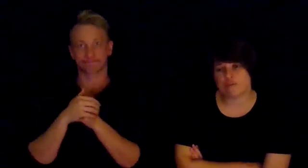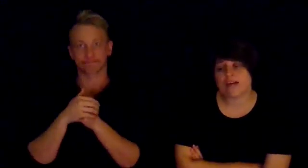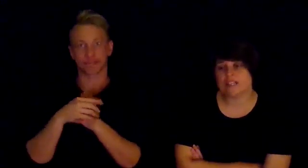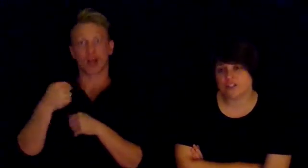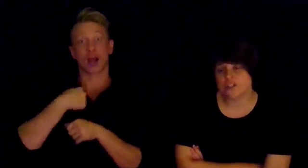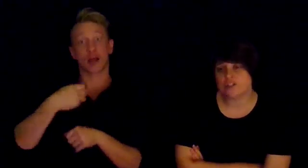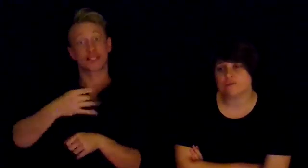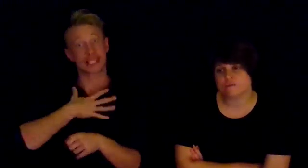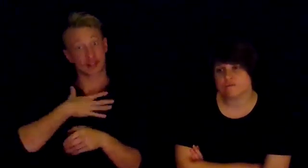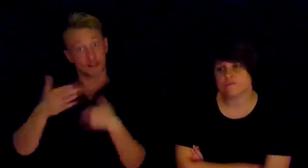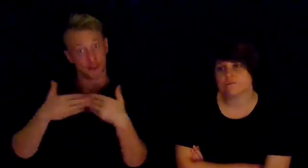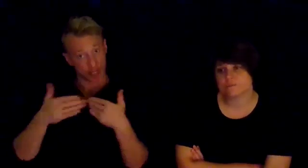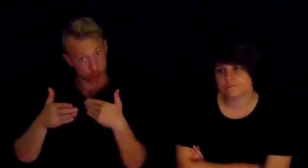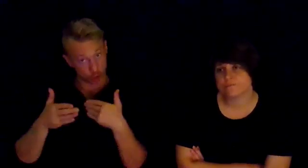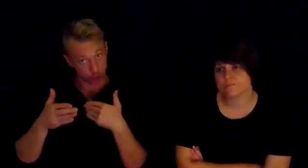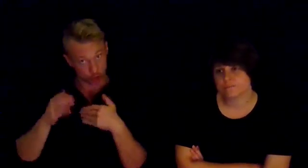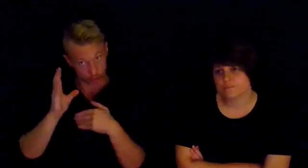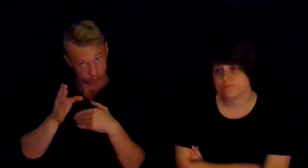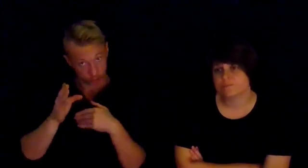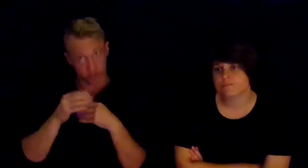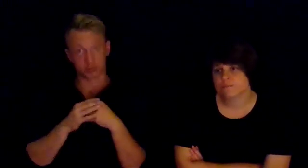I'm self-managed.